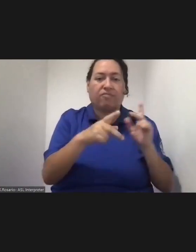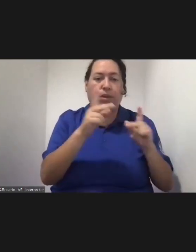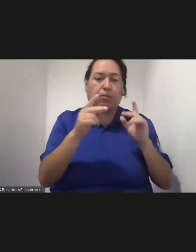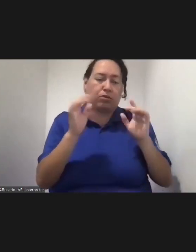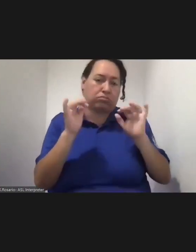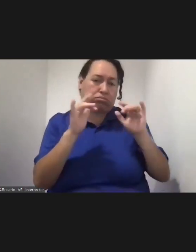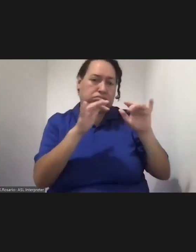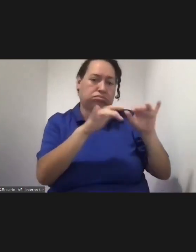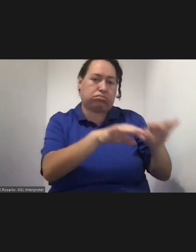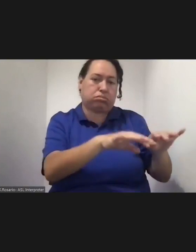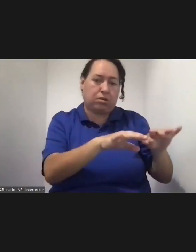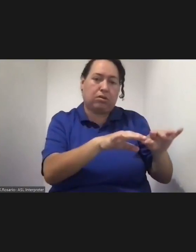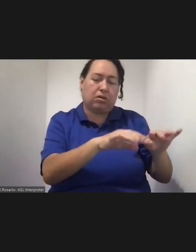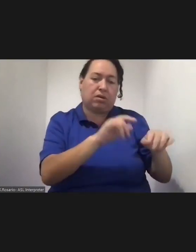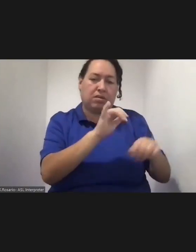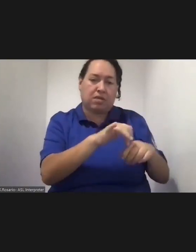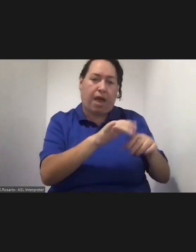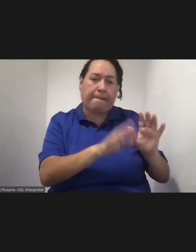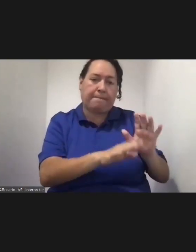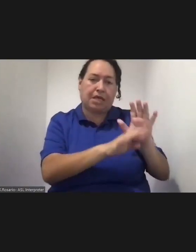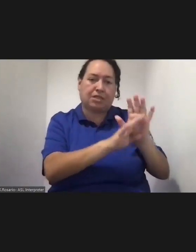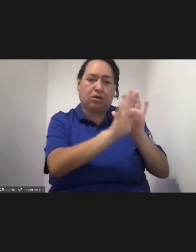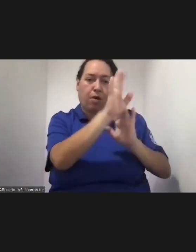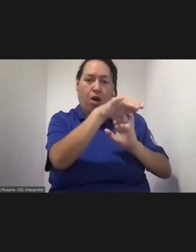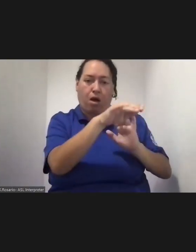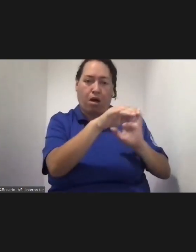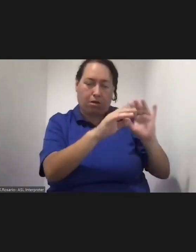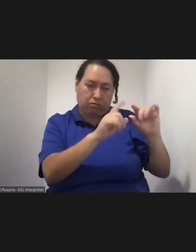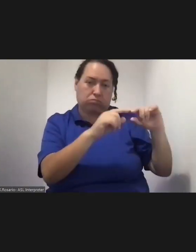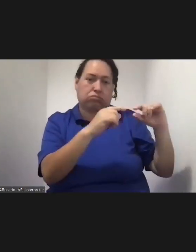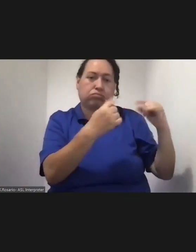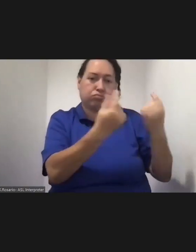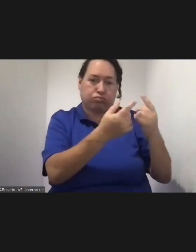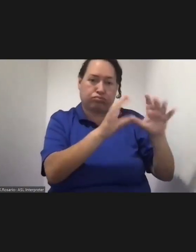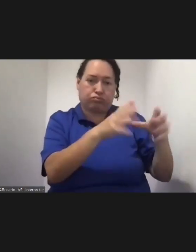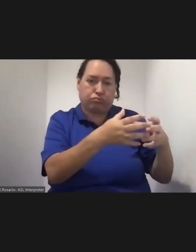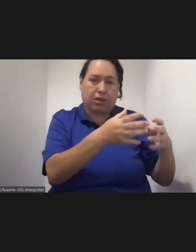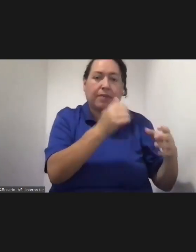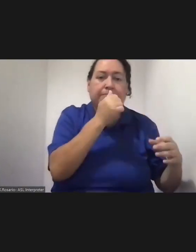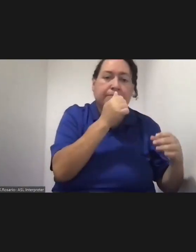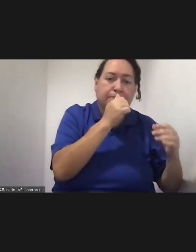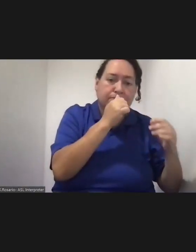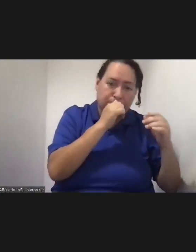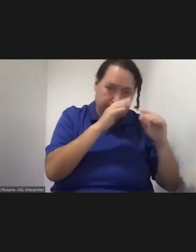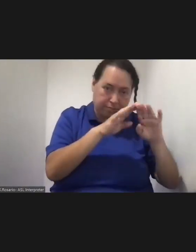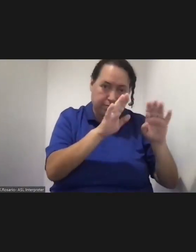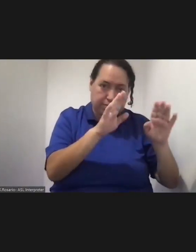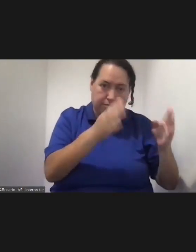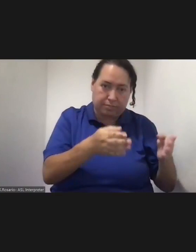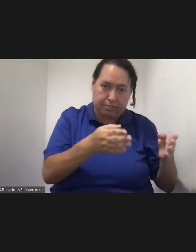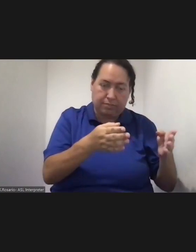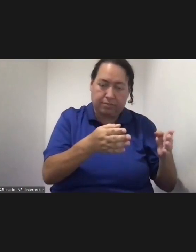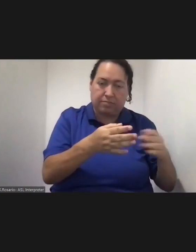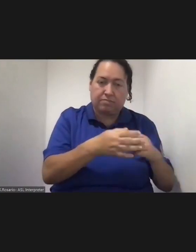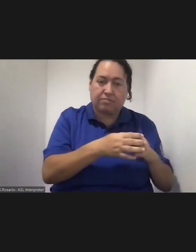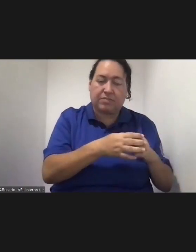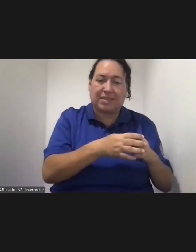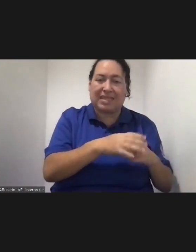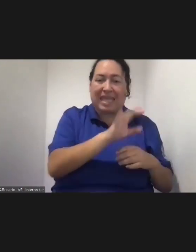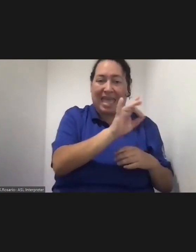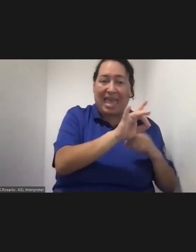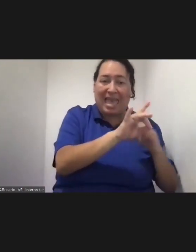this basketball gathering. It was held in a private residence. 8 out of the